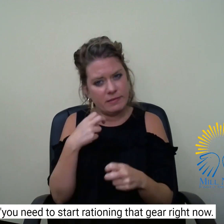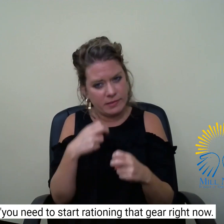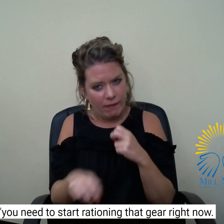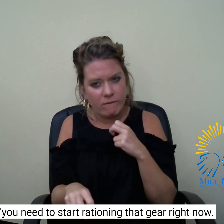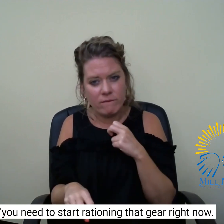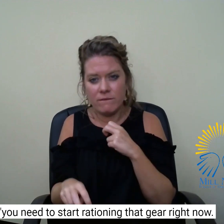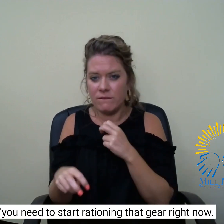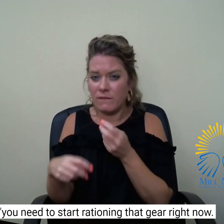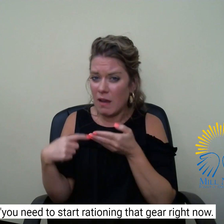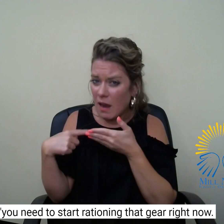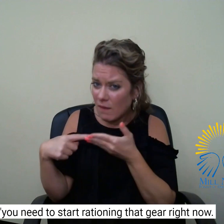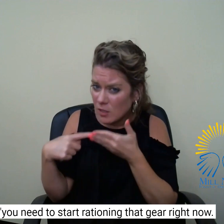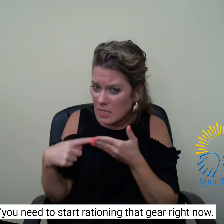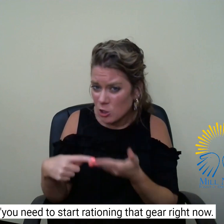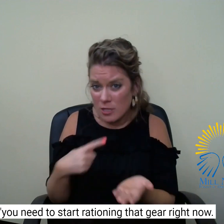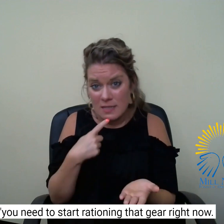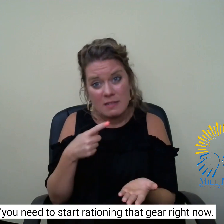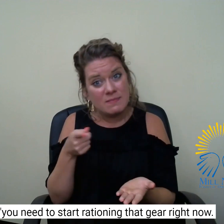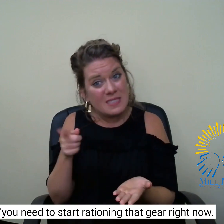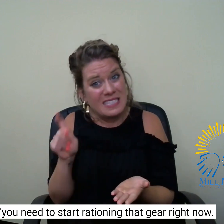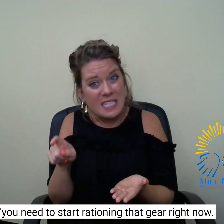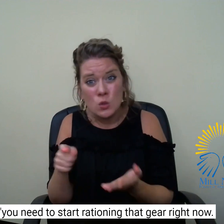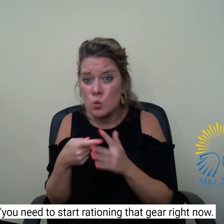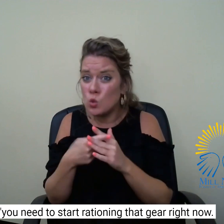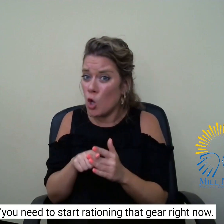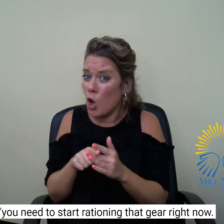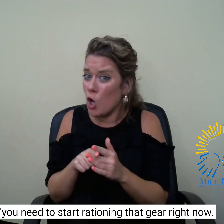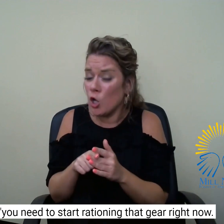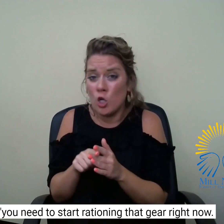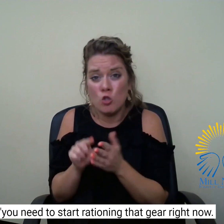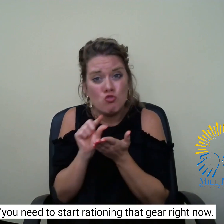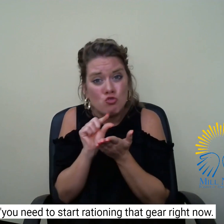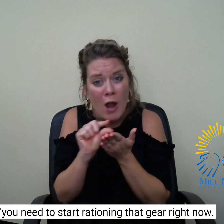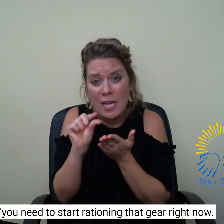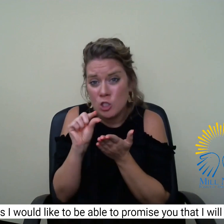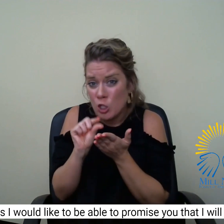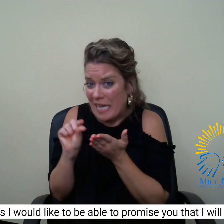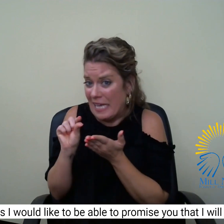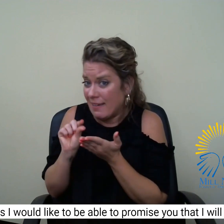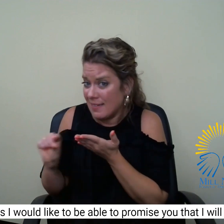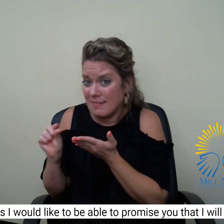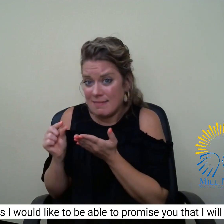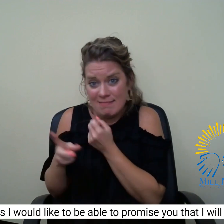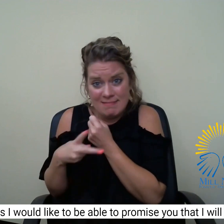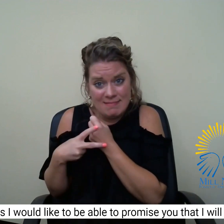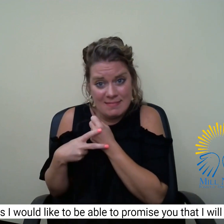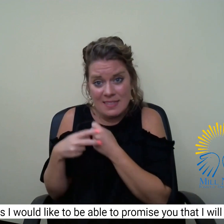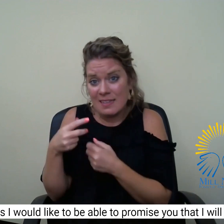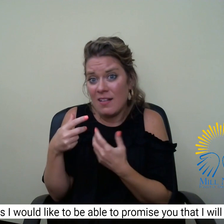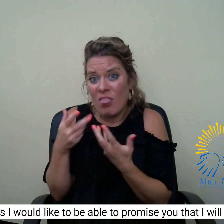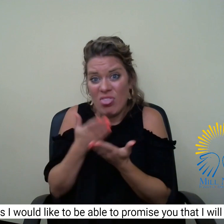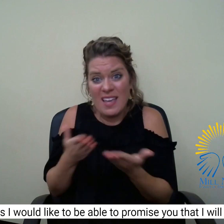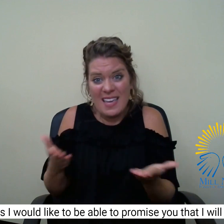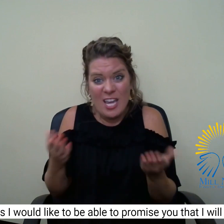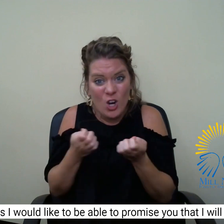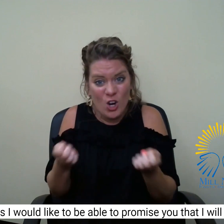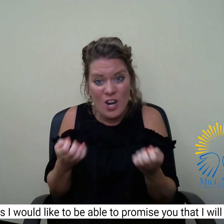them to say, you need to start rationing that gear right now. Because as much as I would like to be able to promise you that I will